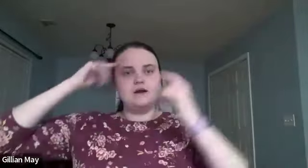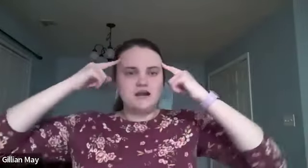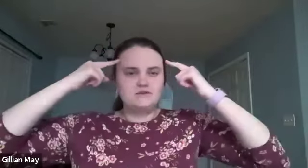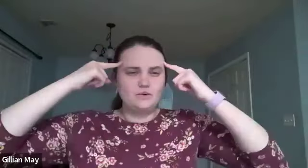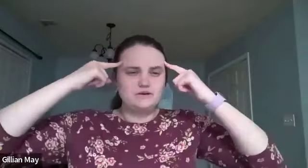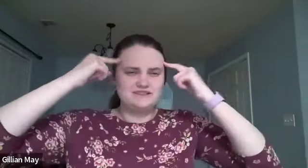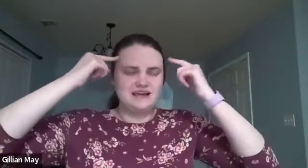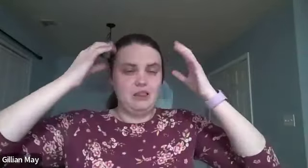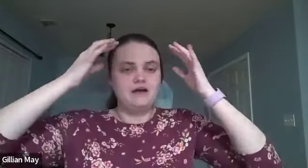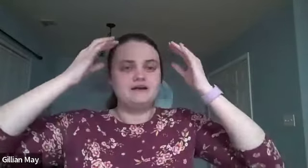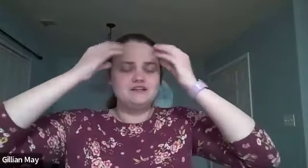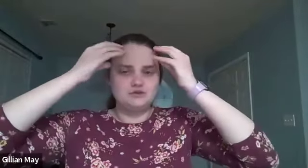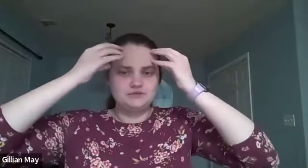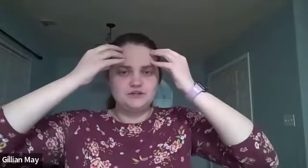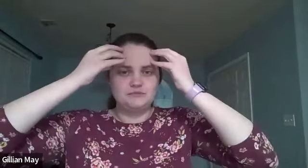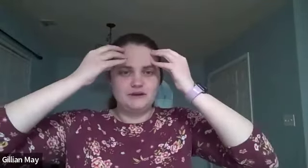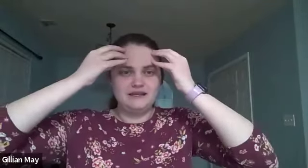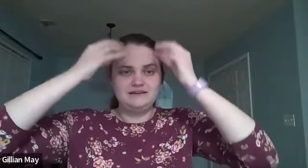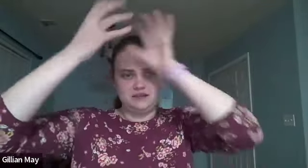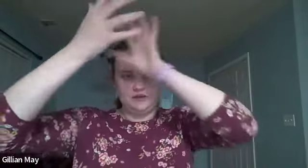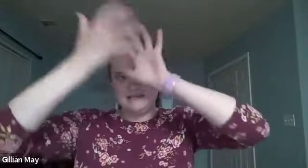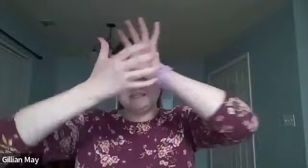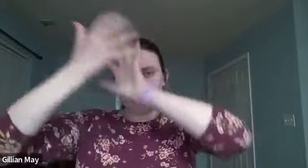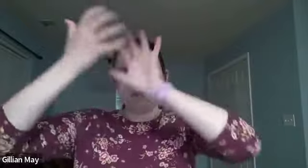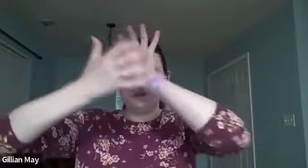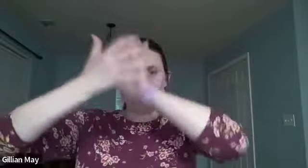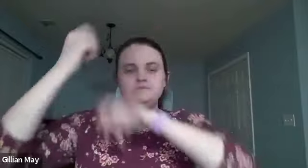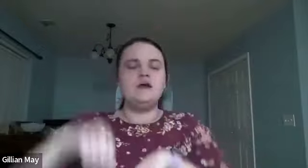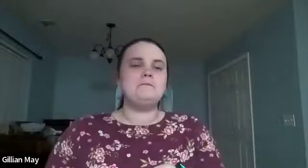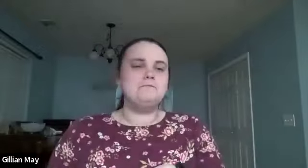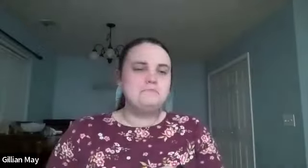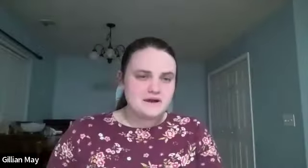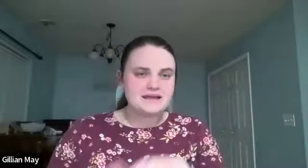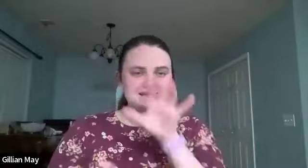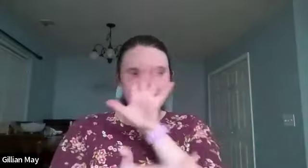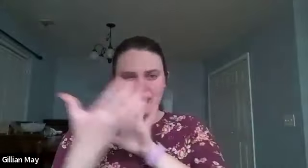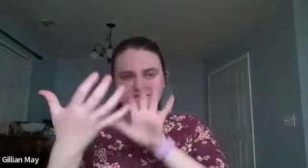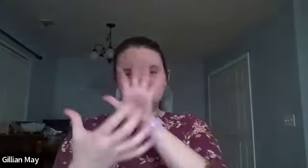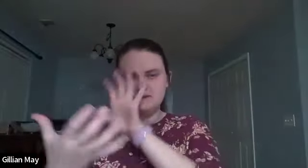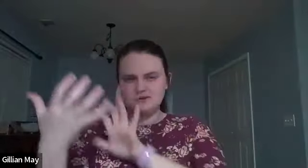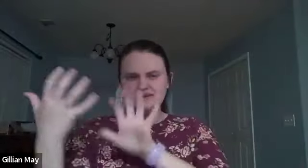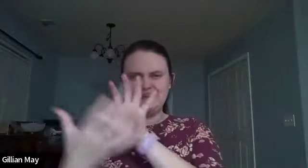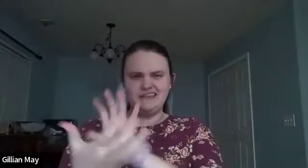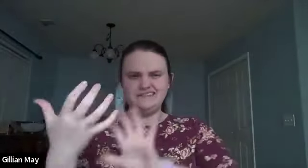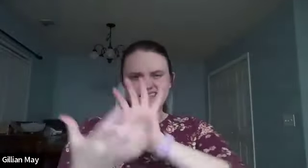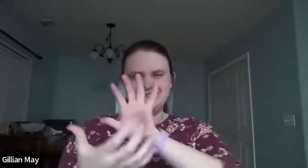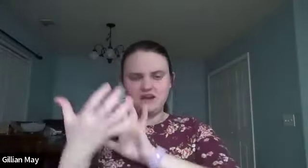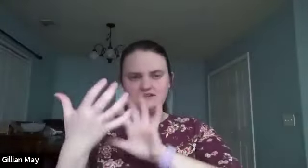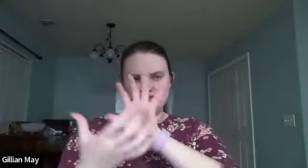kind of north, kind of towards where your brain, like your head is kind of up here. But I have seen some people be like kind of doing